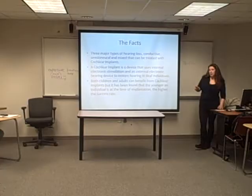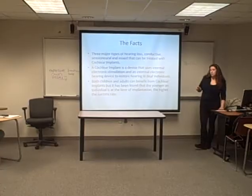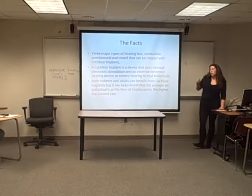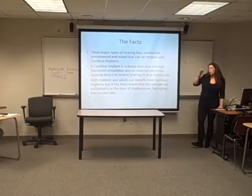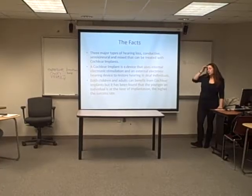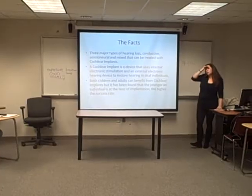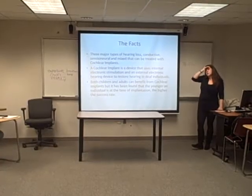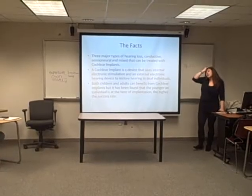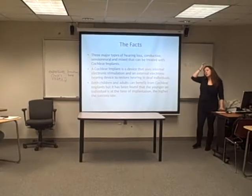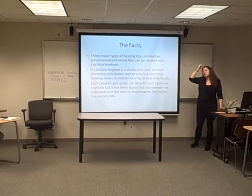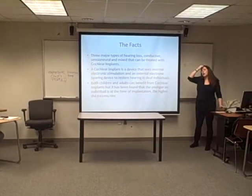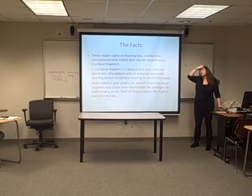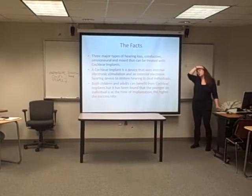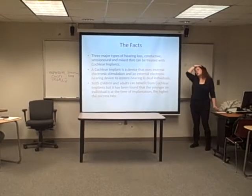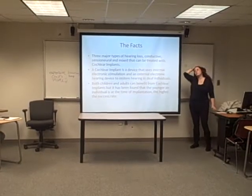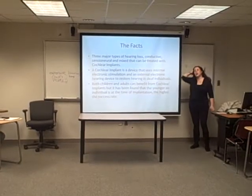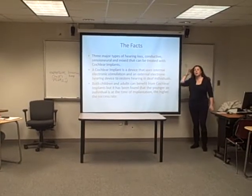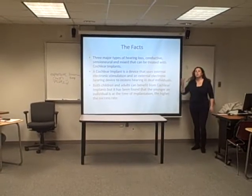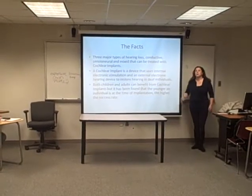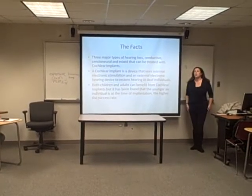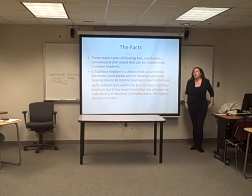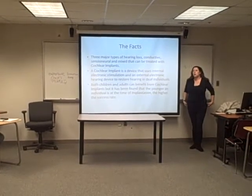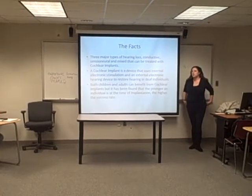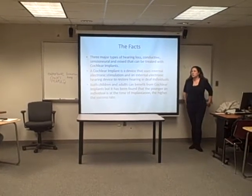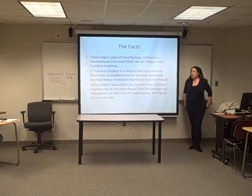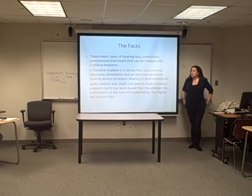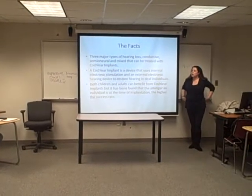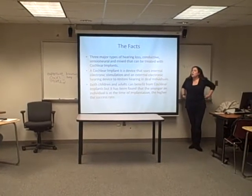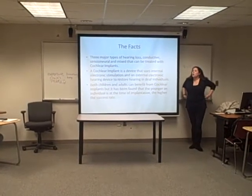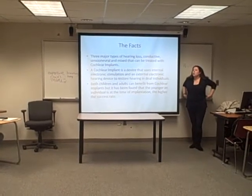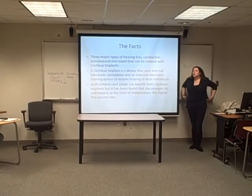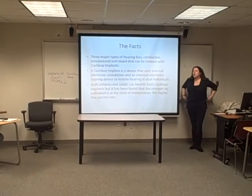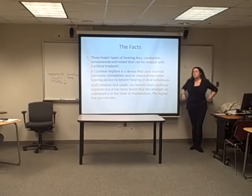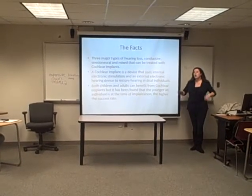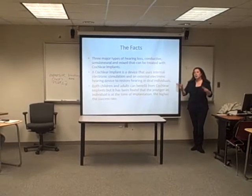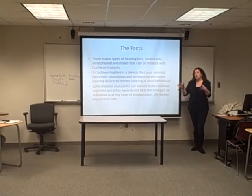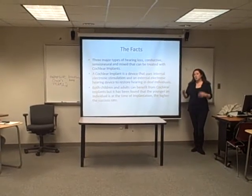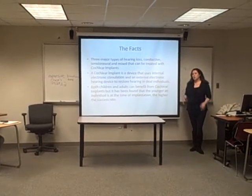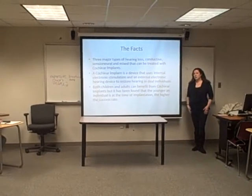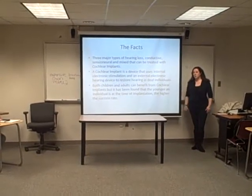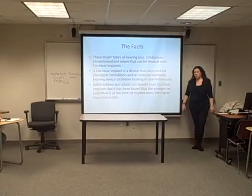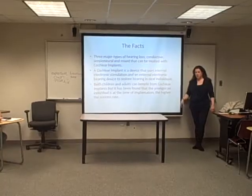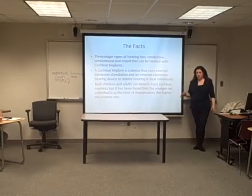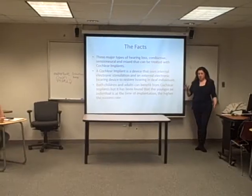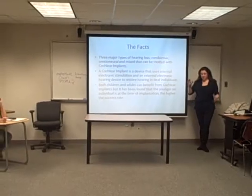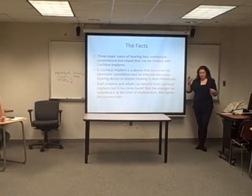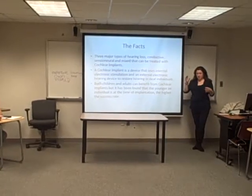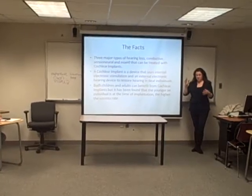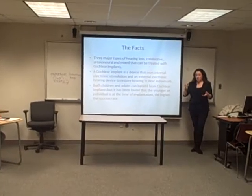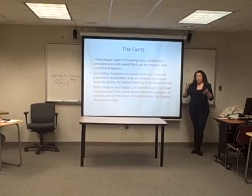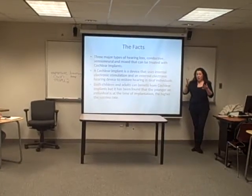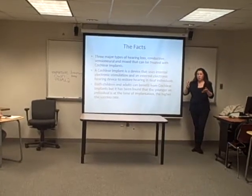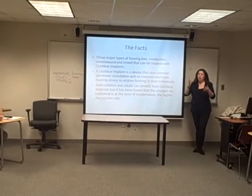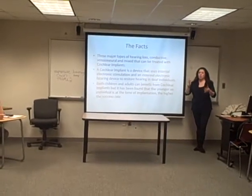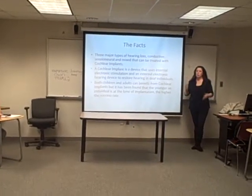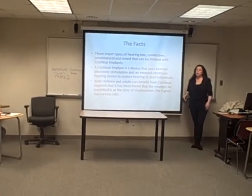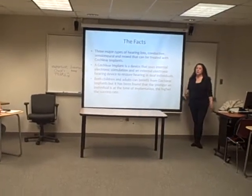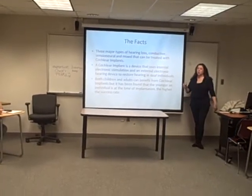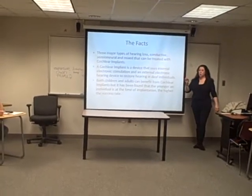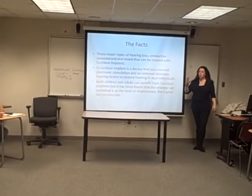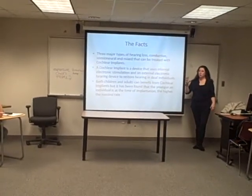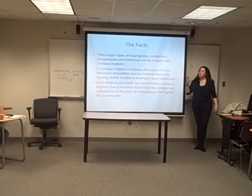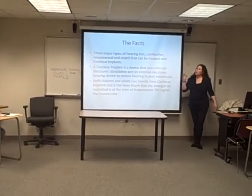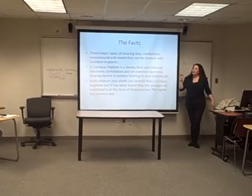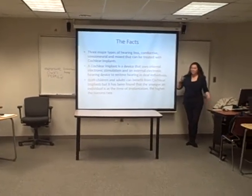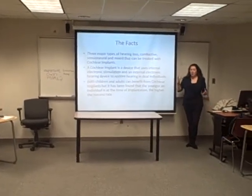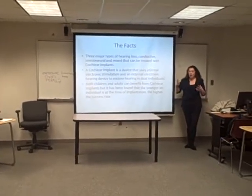rubber threads hold 3 sets of electrodes. My daughter lost a set, which they put an extra set in there because a lot of times one